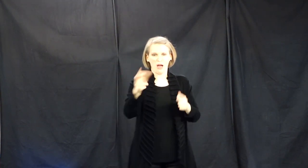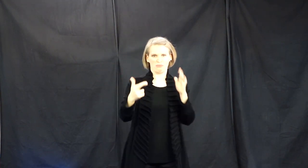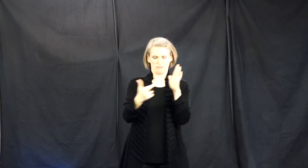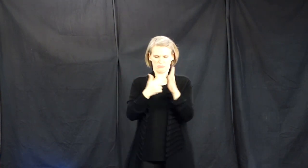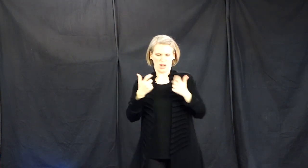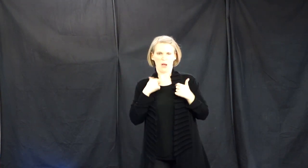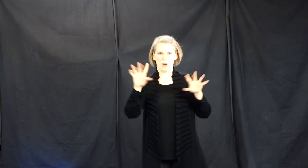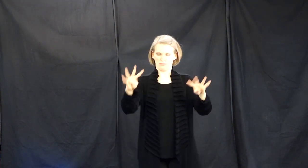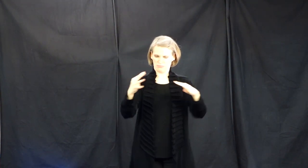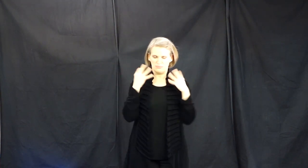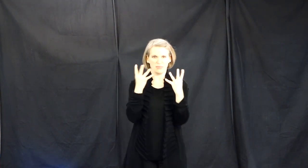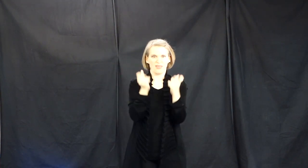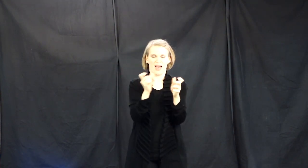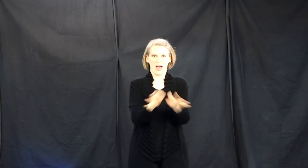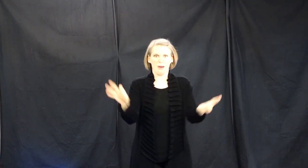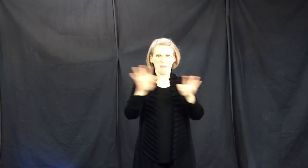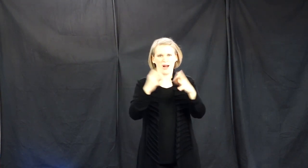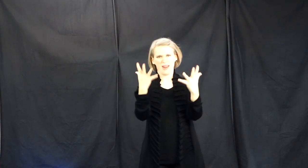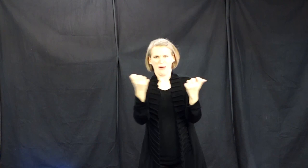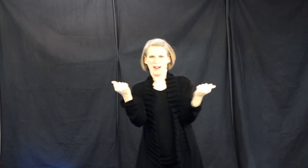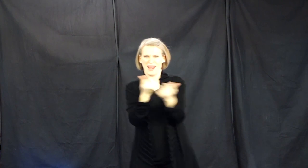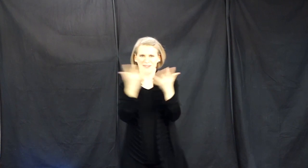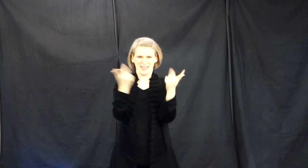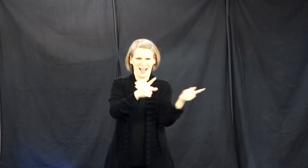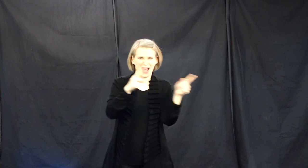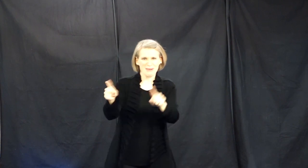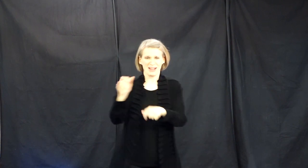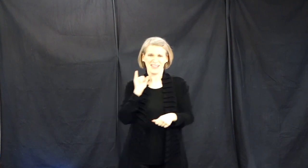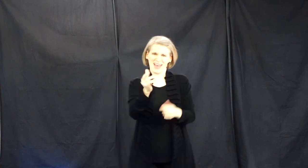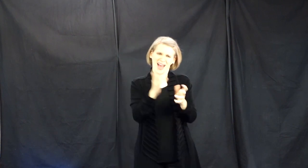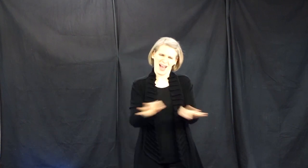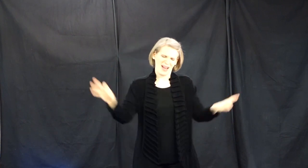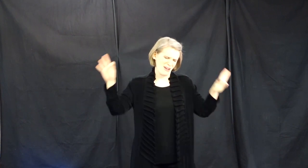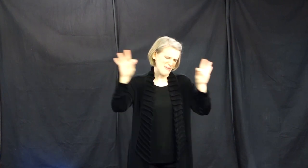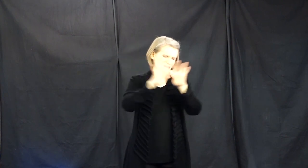gotta be where it happens. I wanna be in the room where it